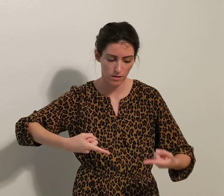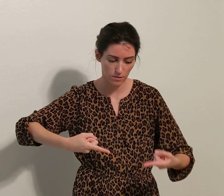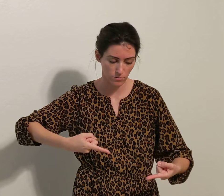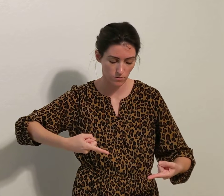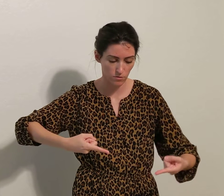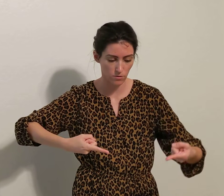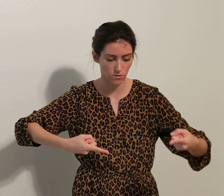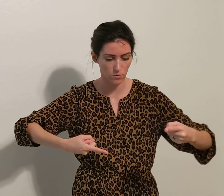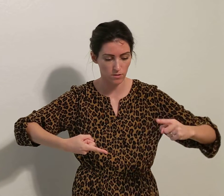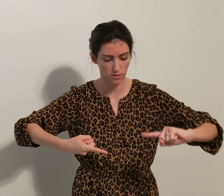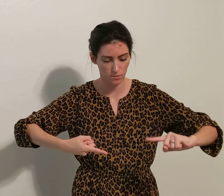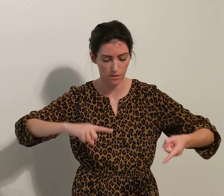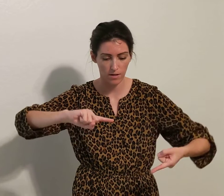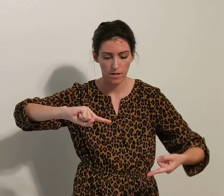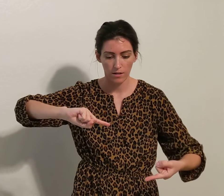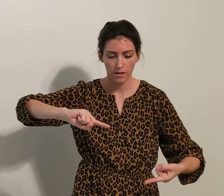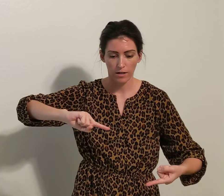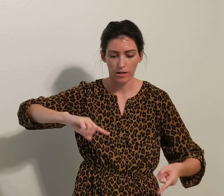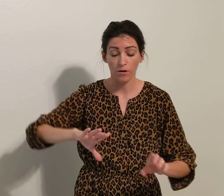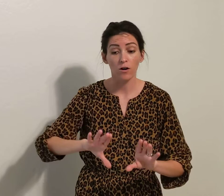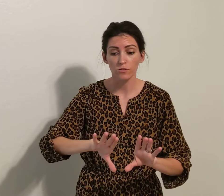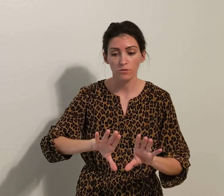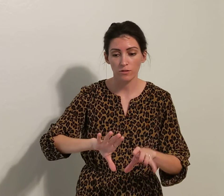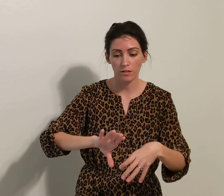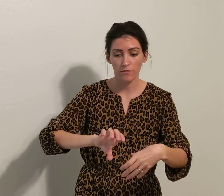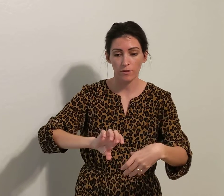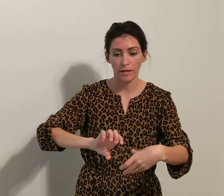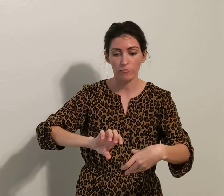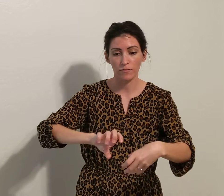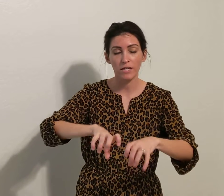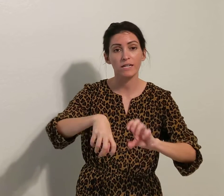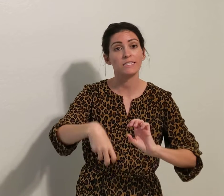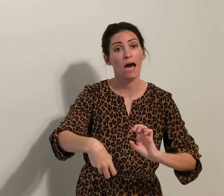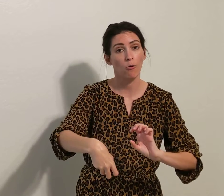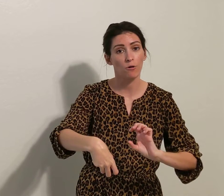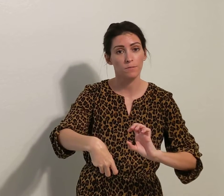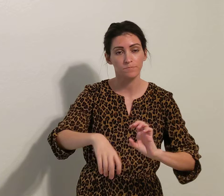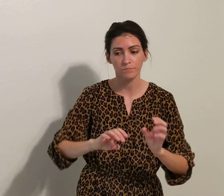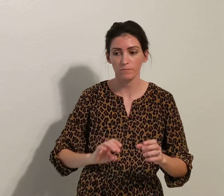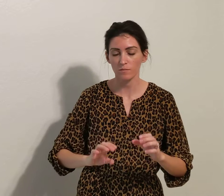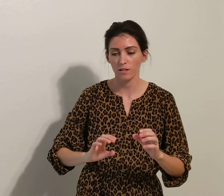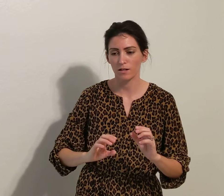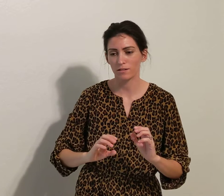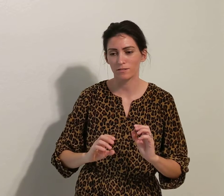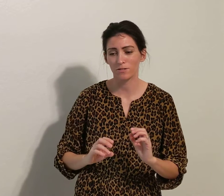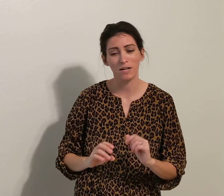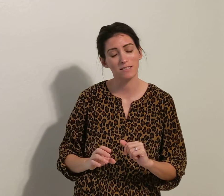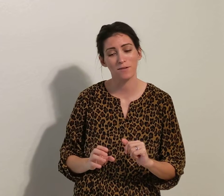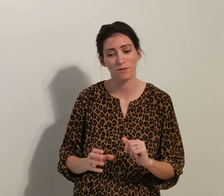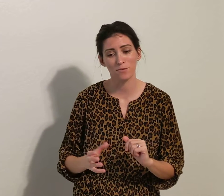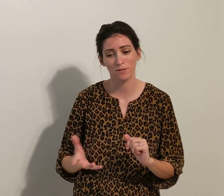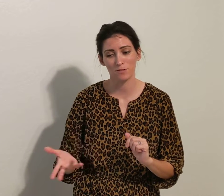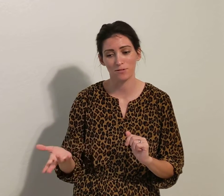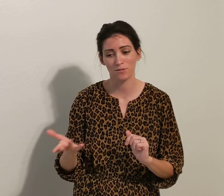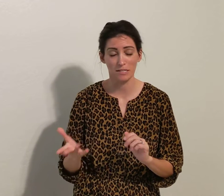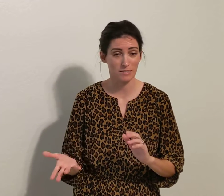this one's going to twist this way. Also, you can think of it like wringing a towel. Do you guys ever, when you're trying to